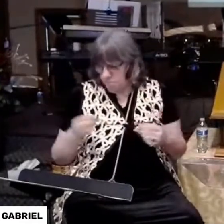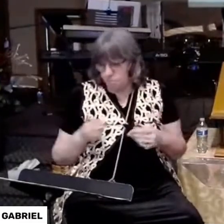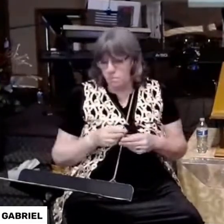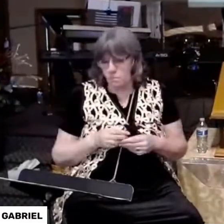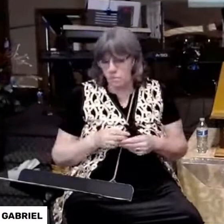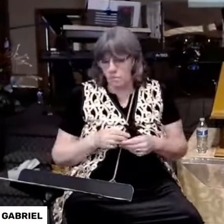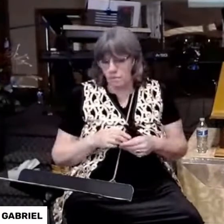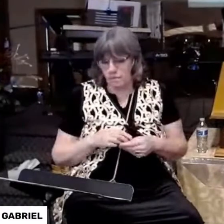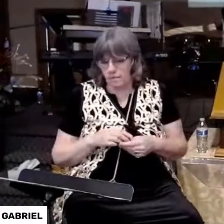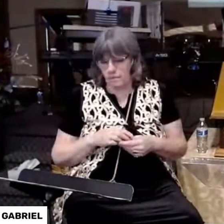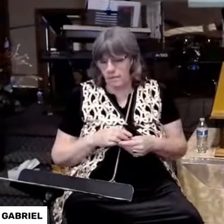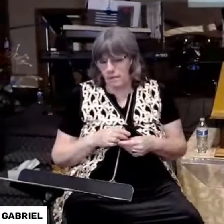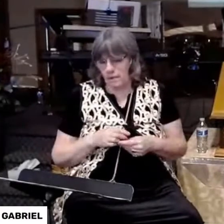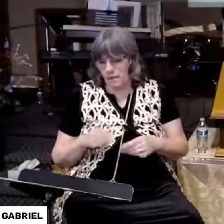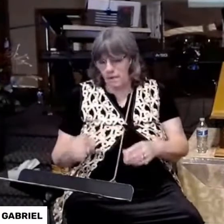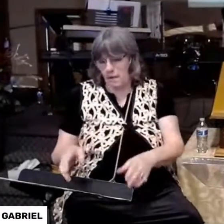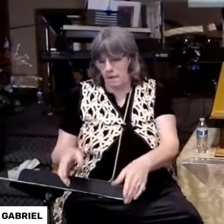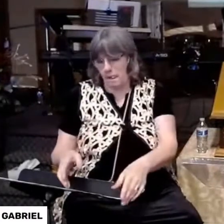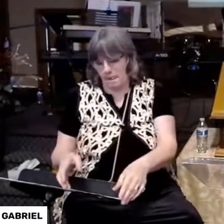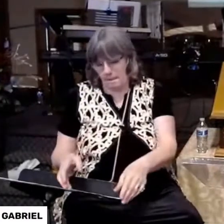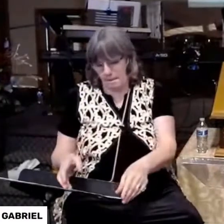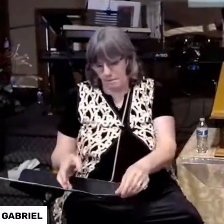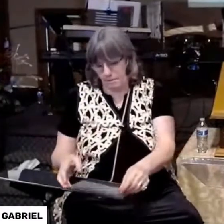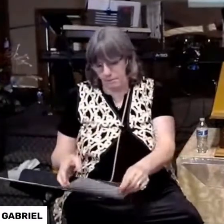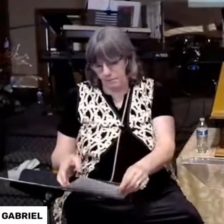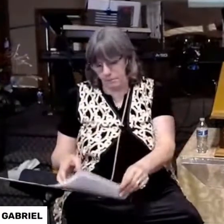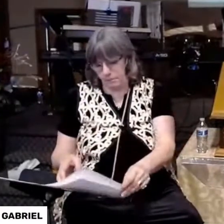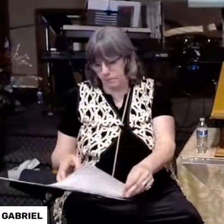The weightier and the lighter.